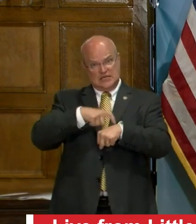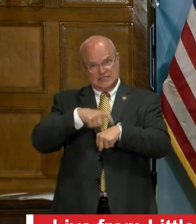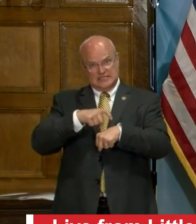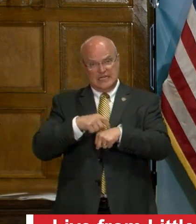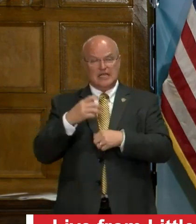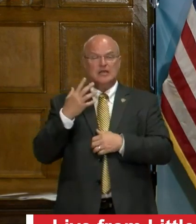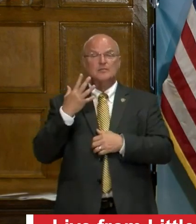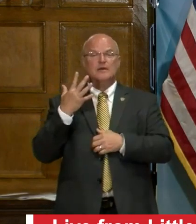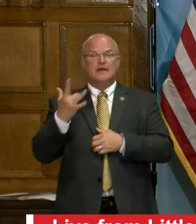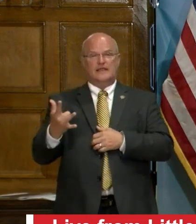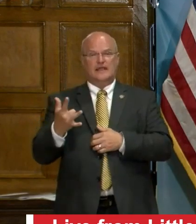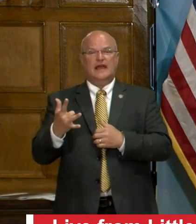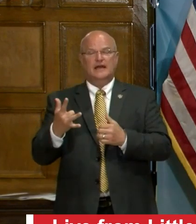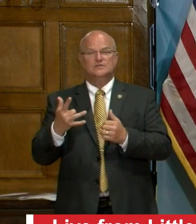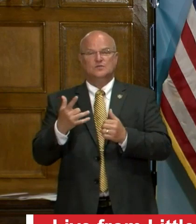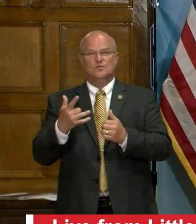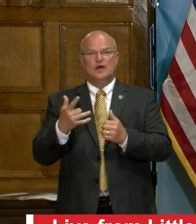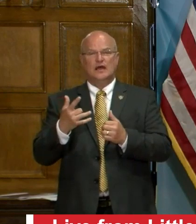that's why